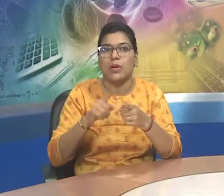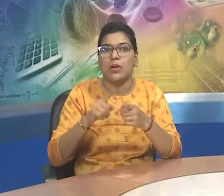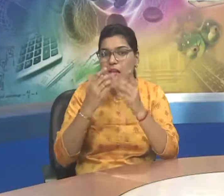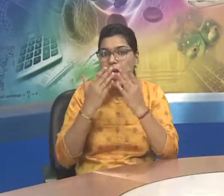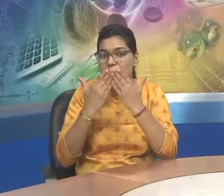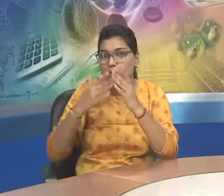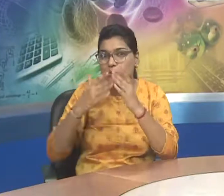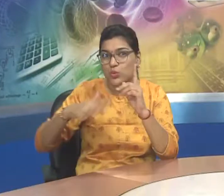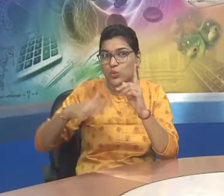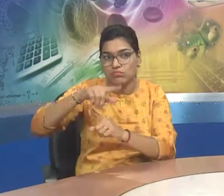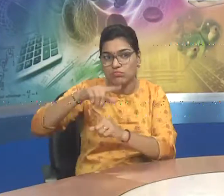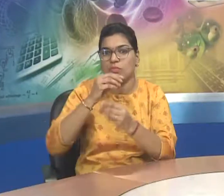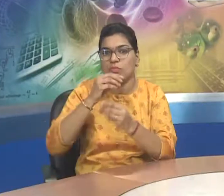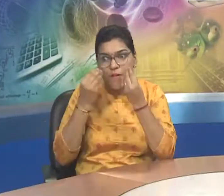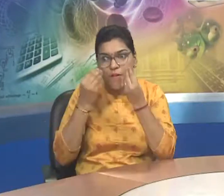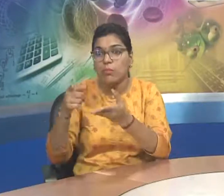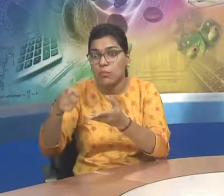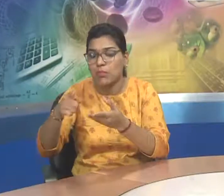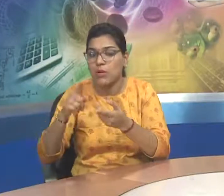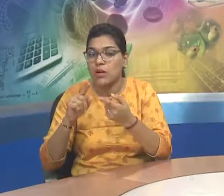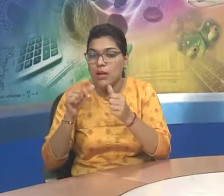not medicines,